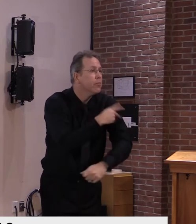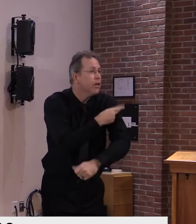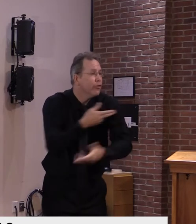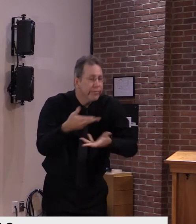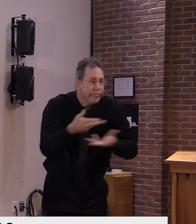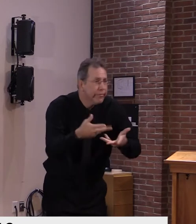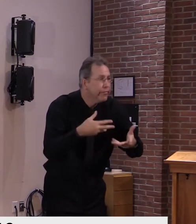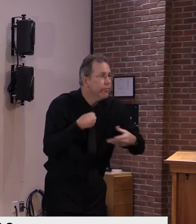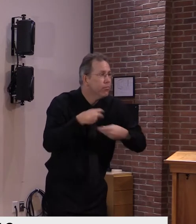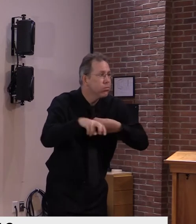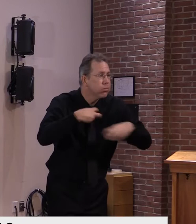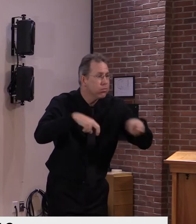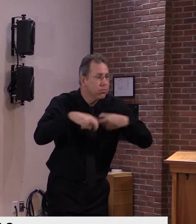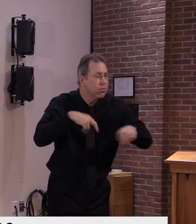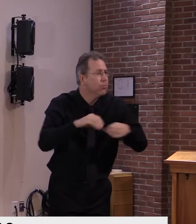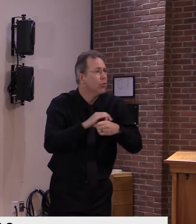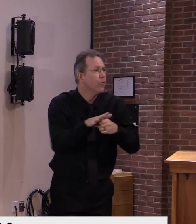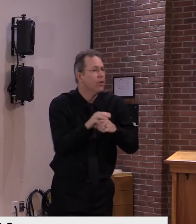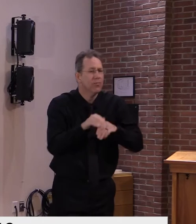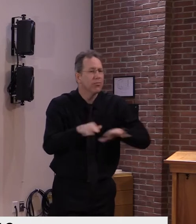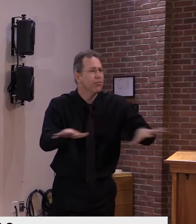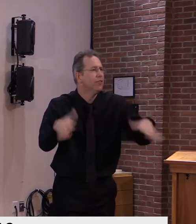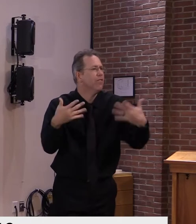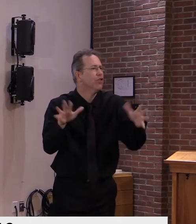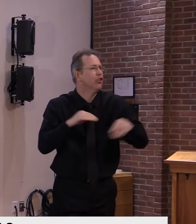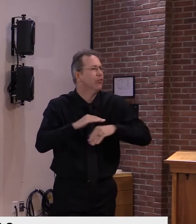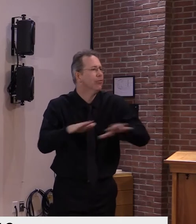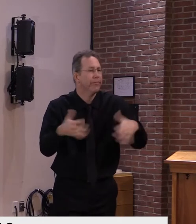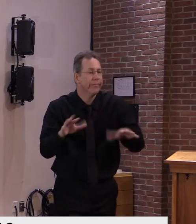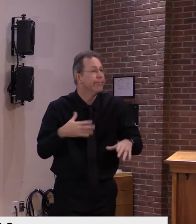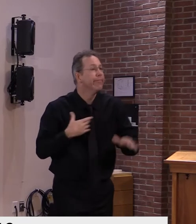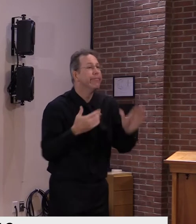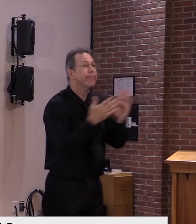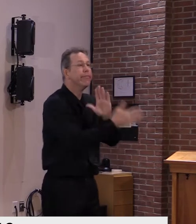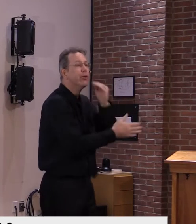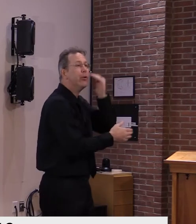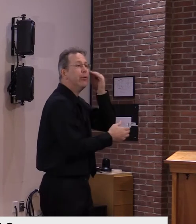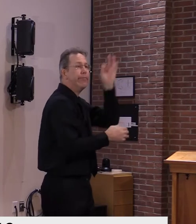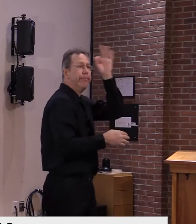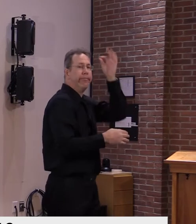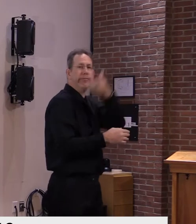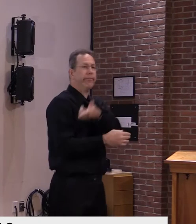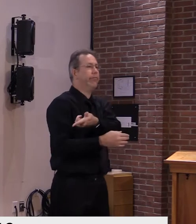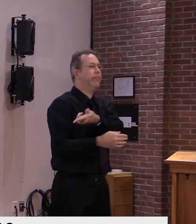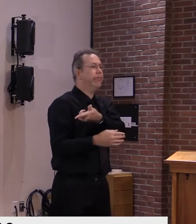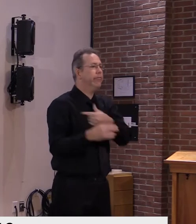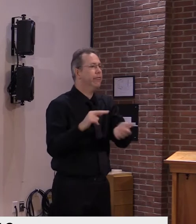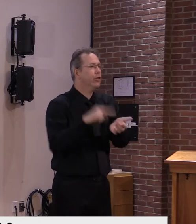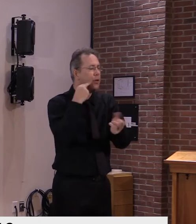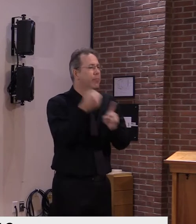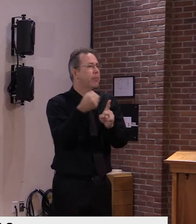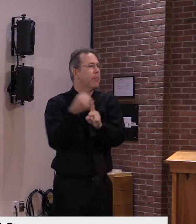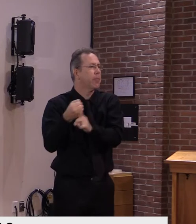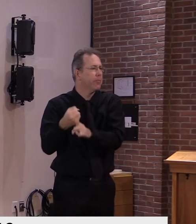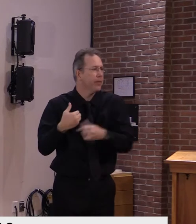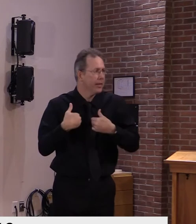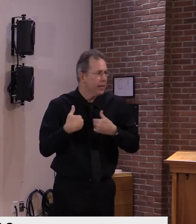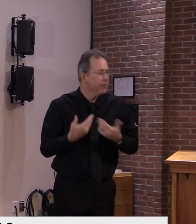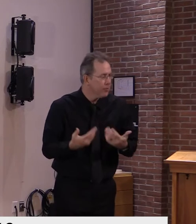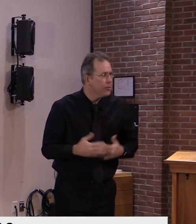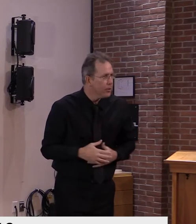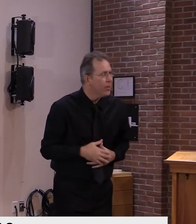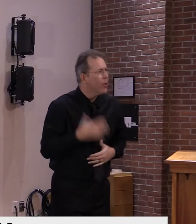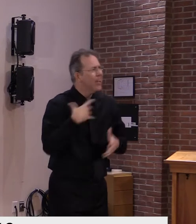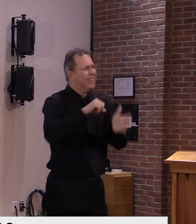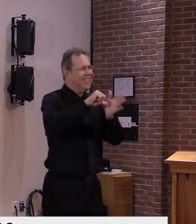operates. So I raise this issue today because I want to again reemphasize the major way we have to protect